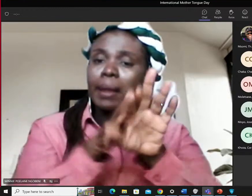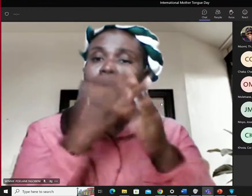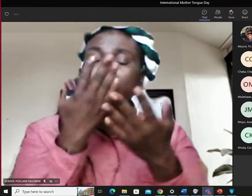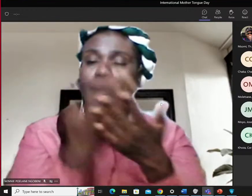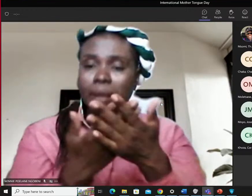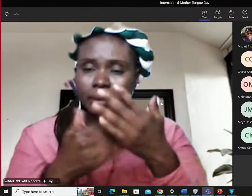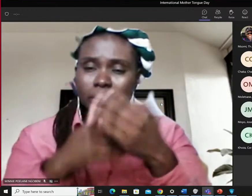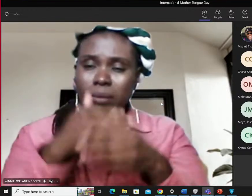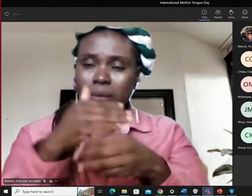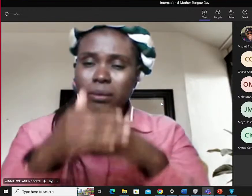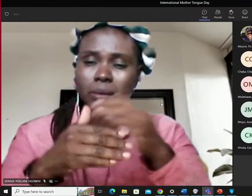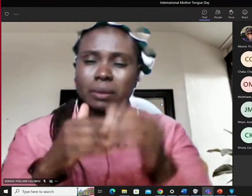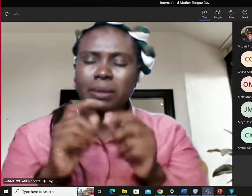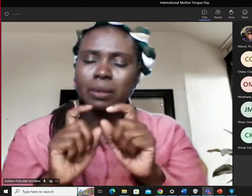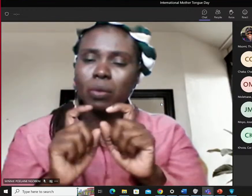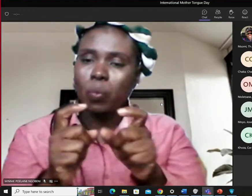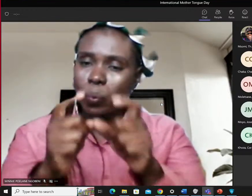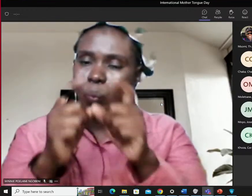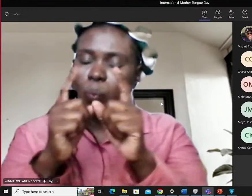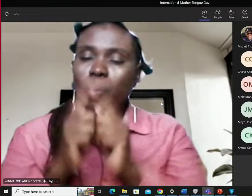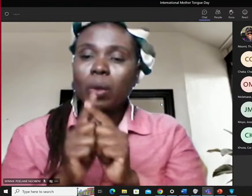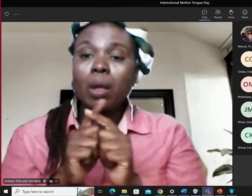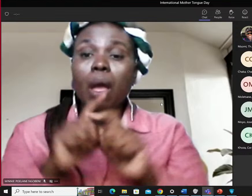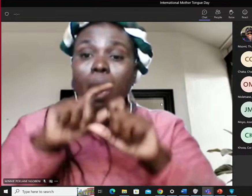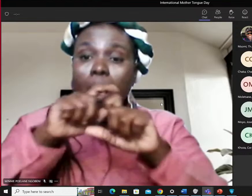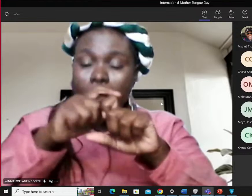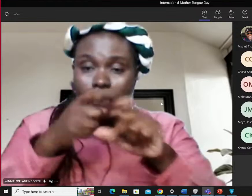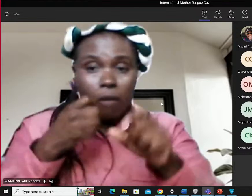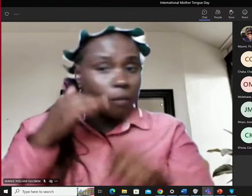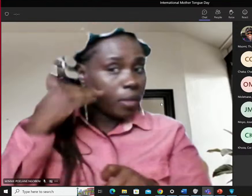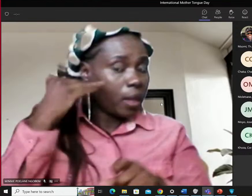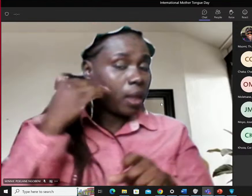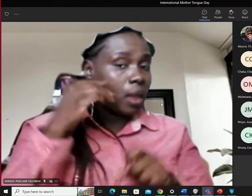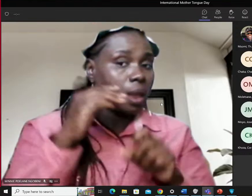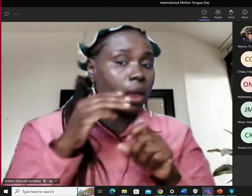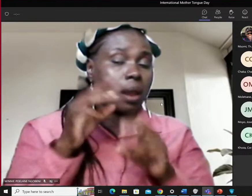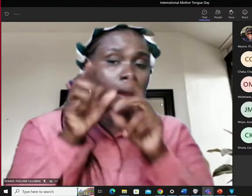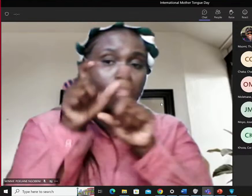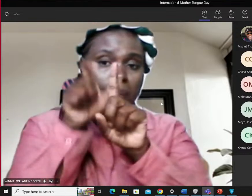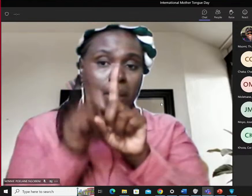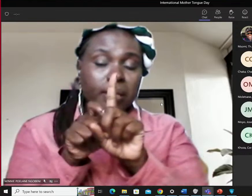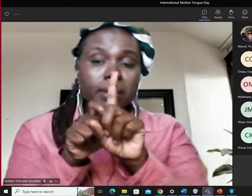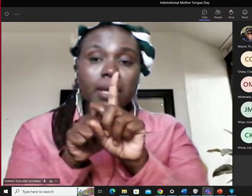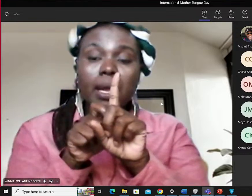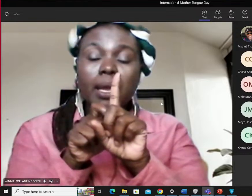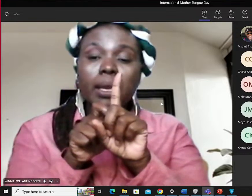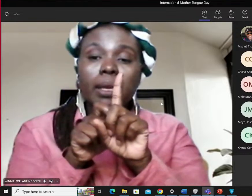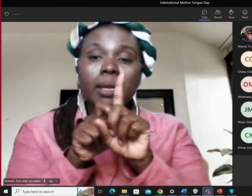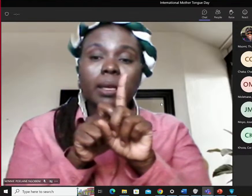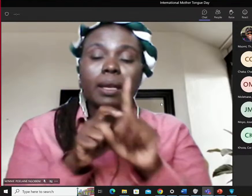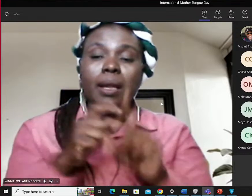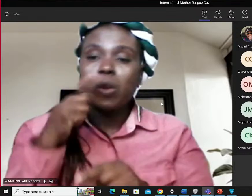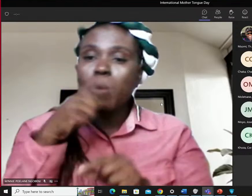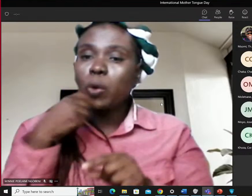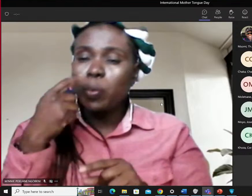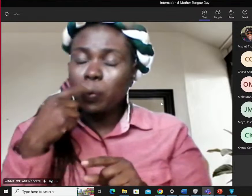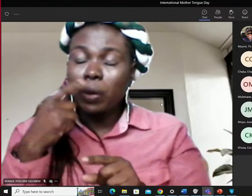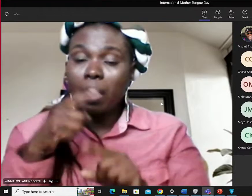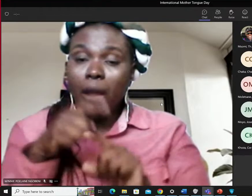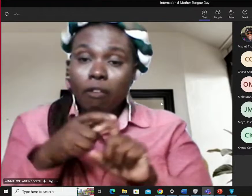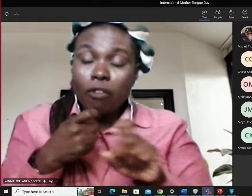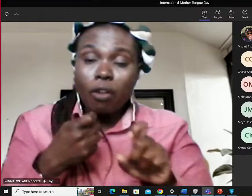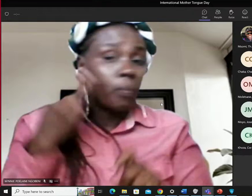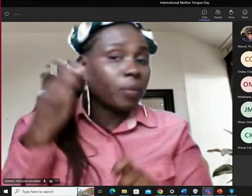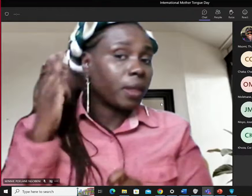speech from the hearing person's side and lip reading from the deaf person's